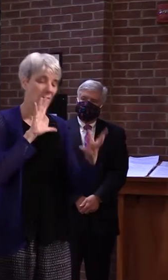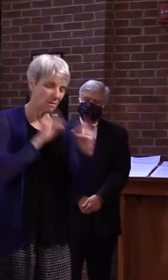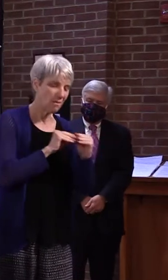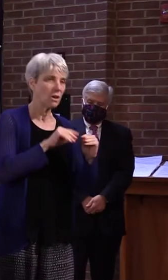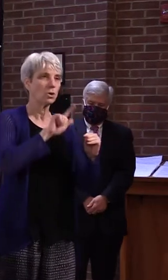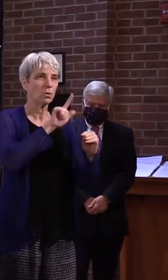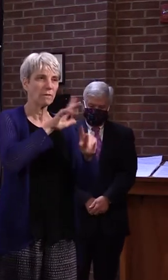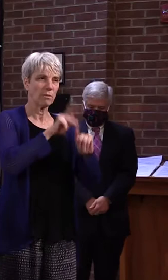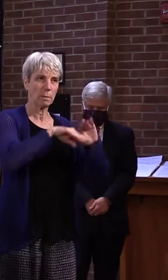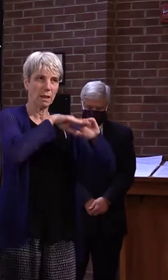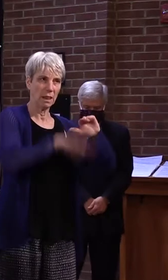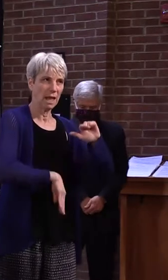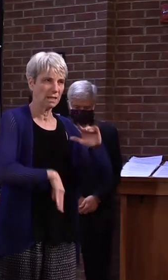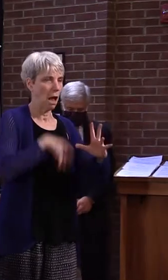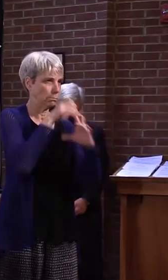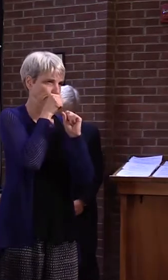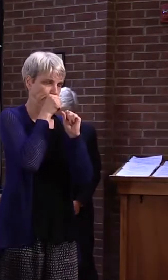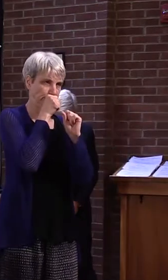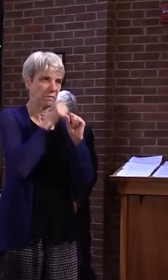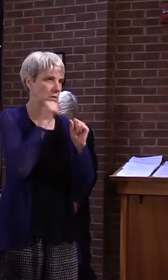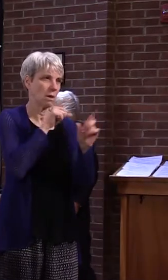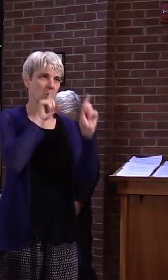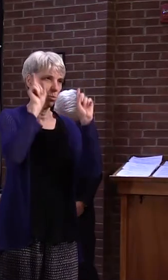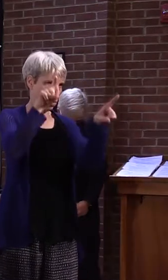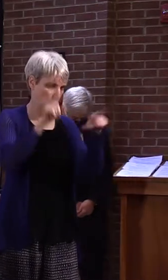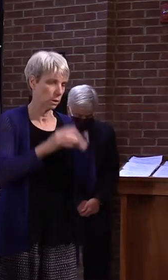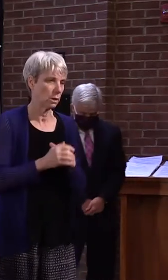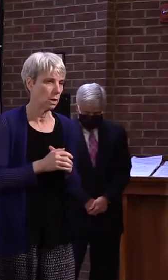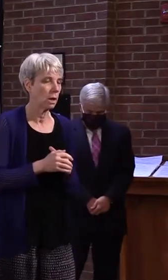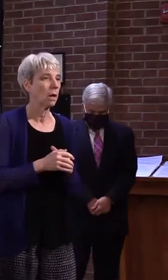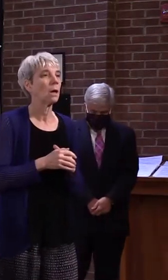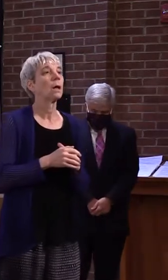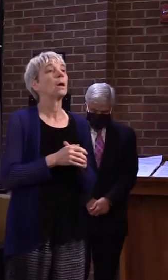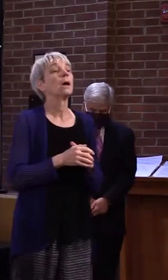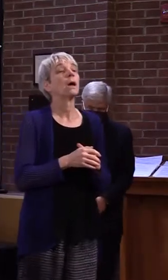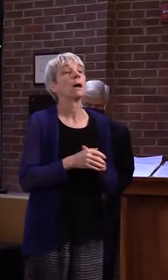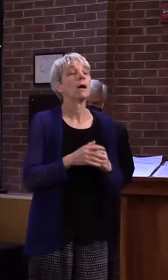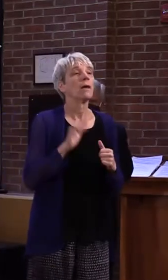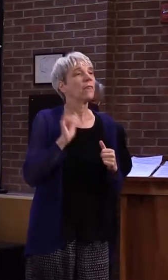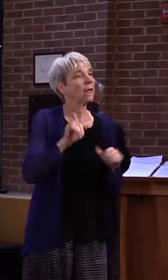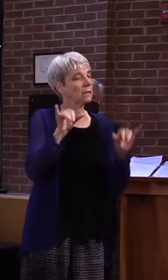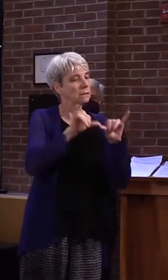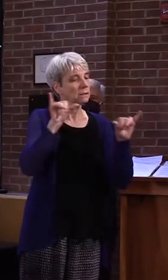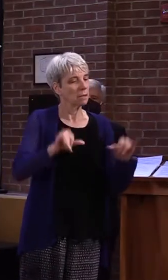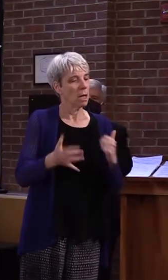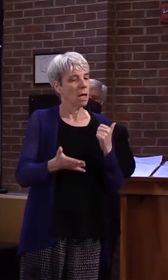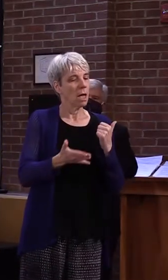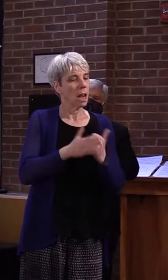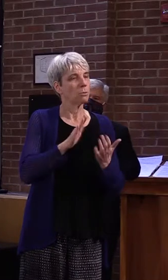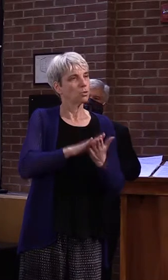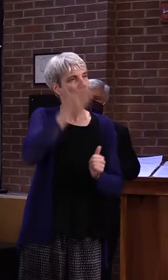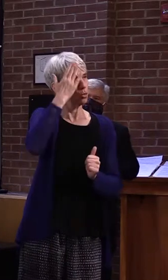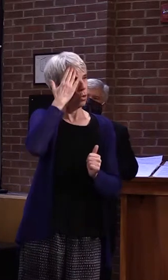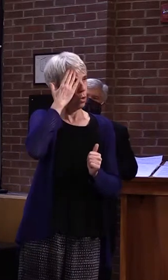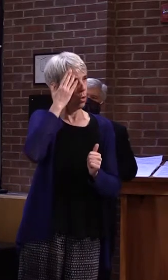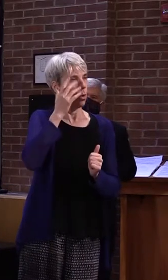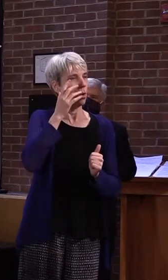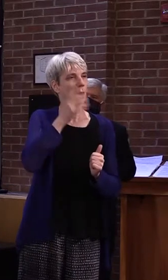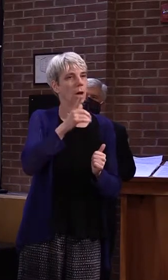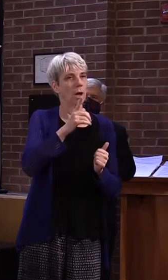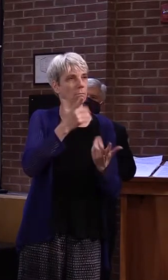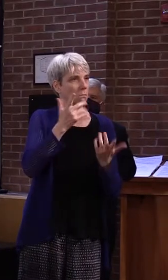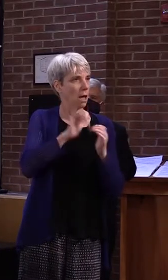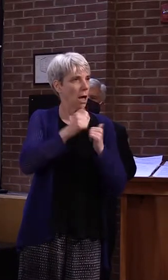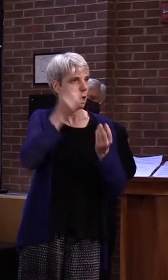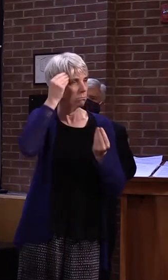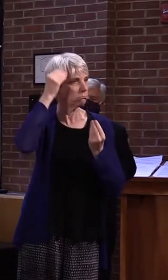We believe a consistent approach to using these data at the state level will help schools with communicating with their families and their communities and can replace the need for districts to do